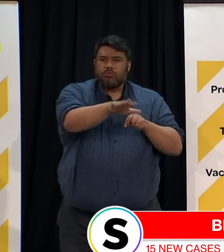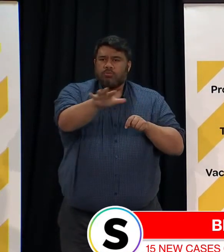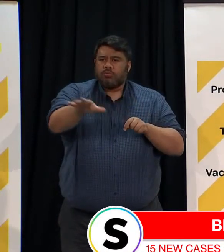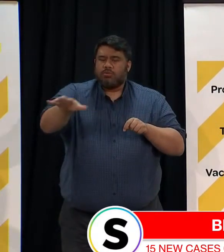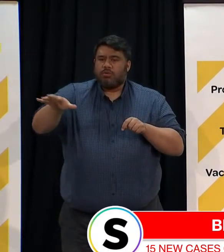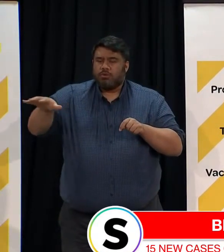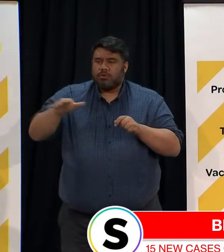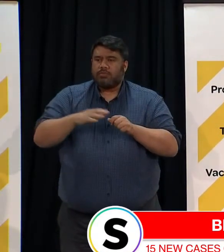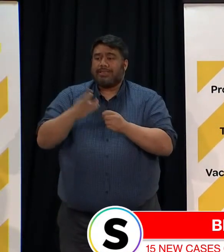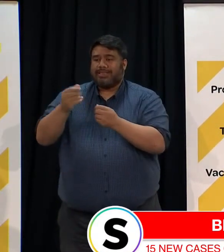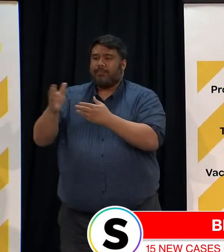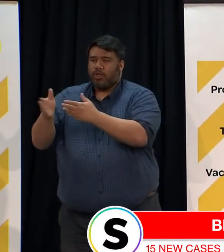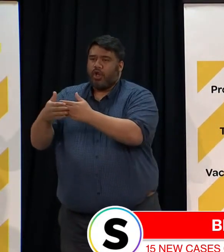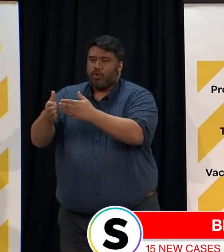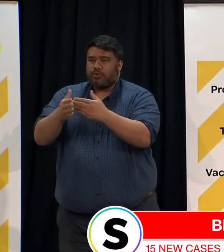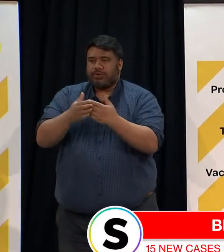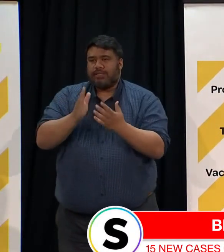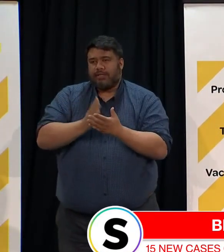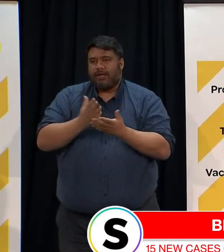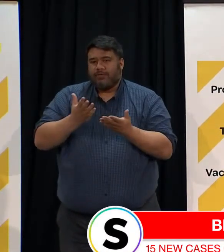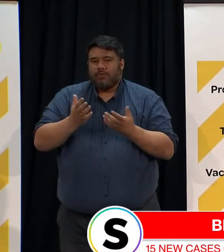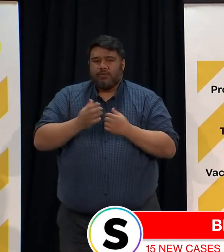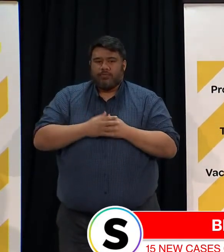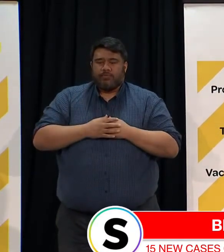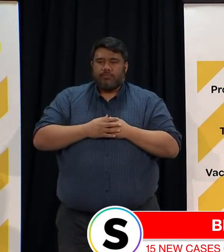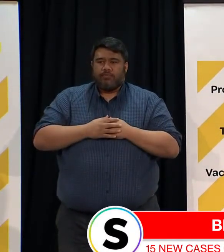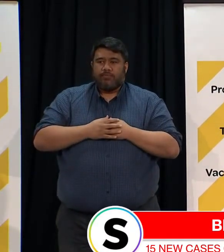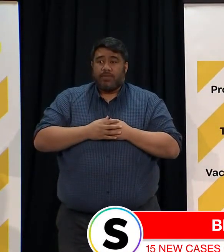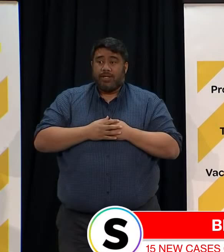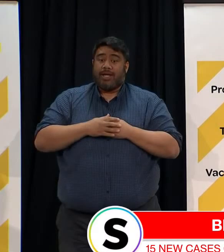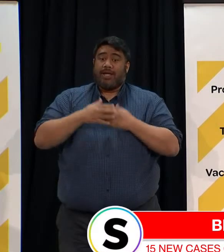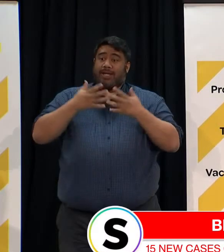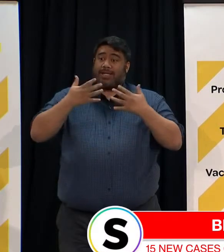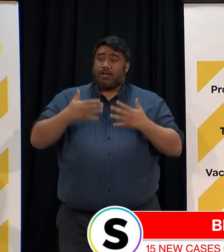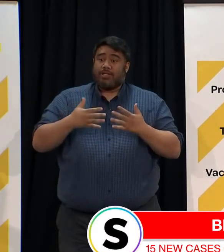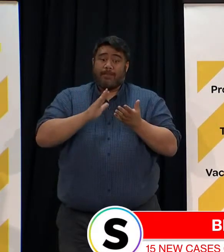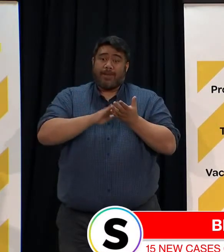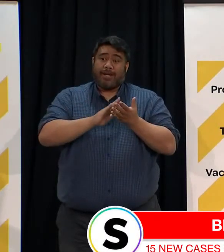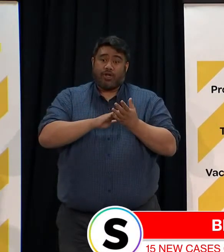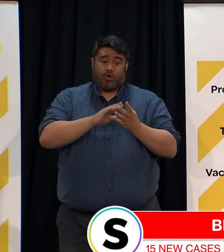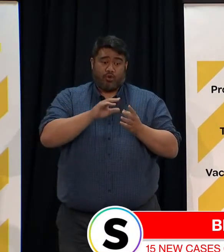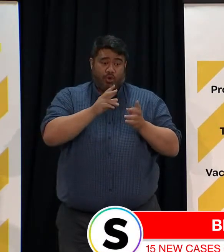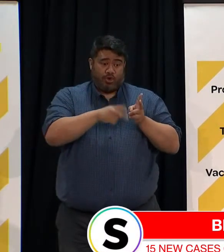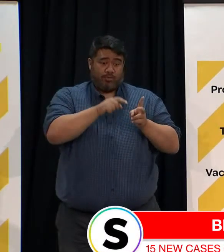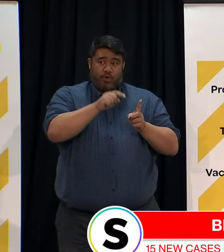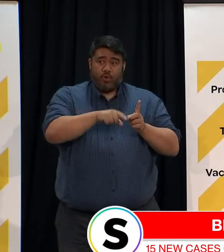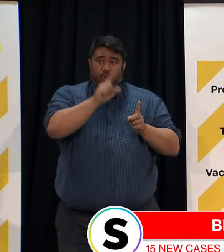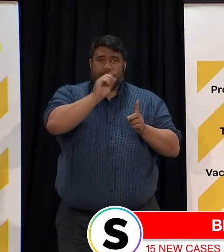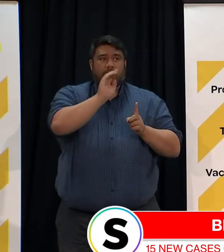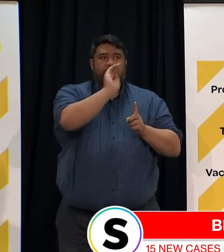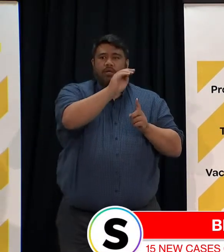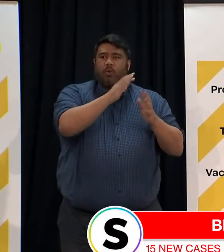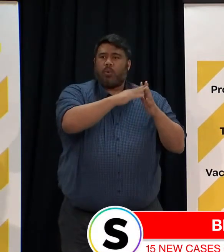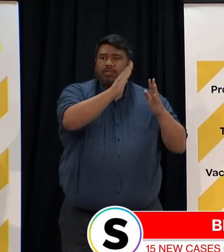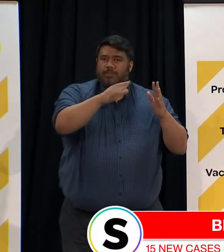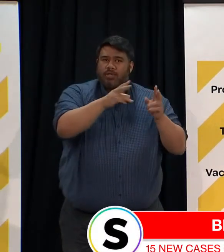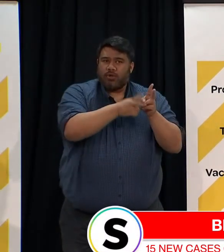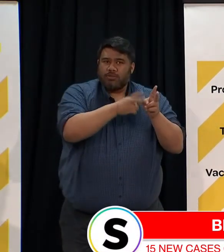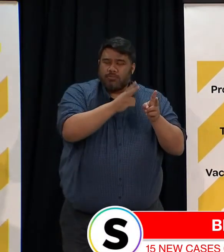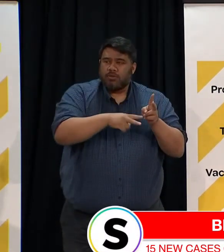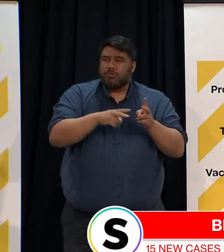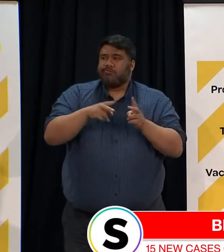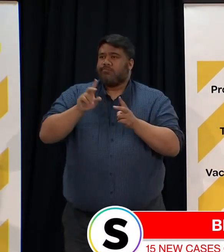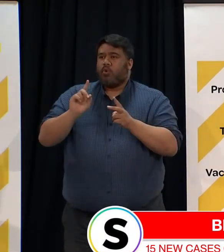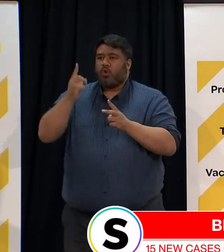the Counties of Manukau can draw on its neighbours, Auckland and Waitemata, but also we've still got staff coming in from